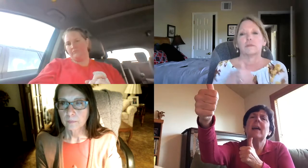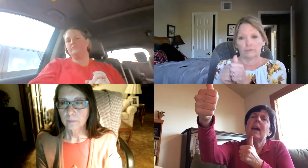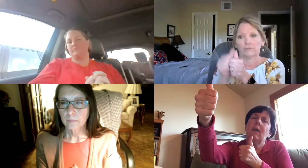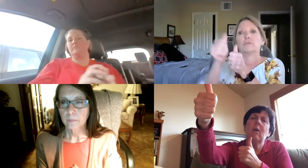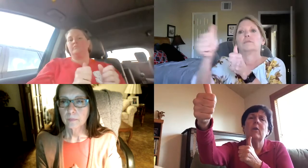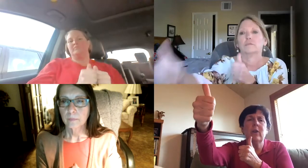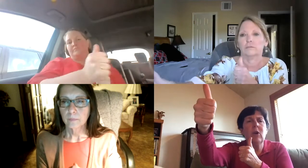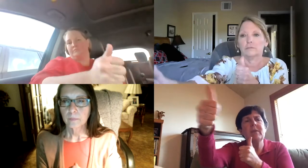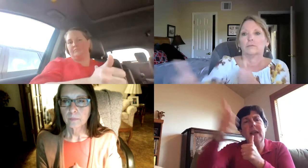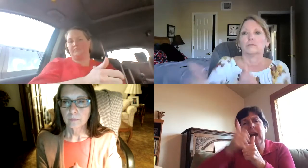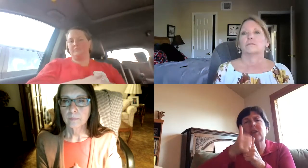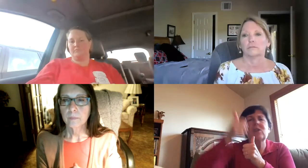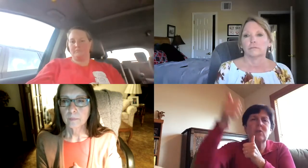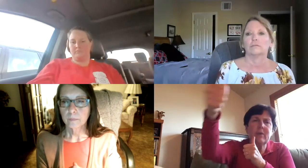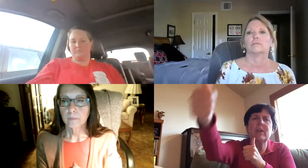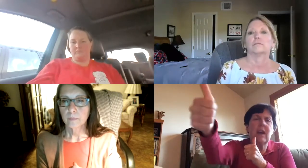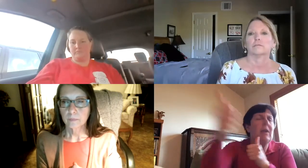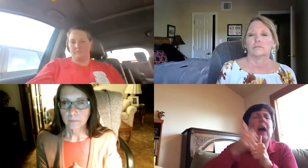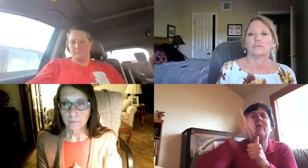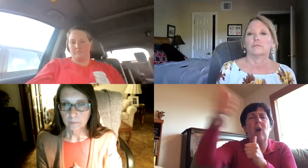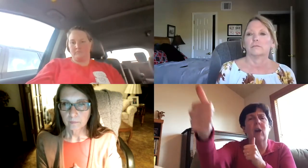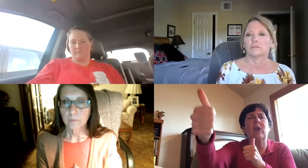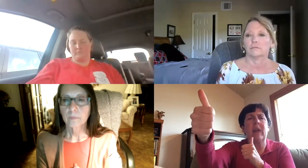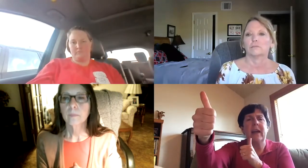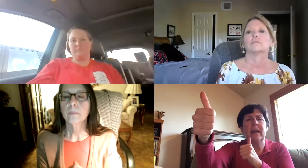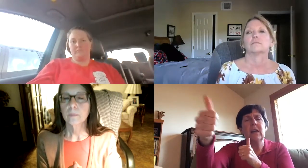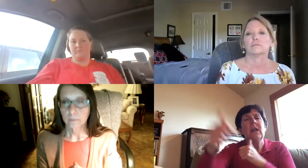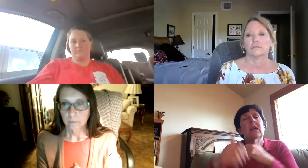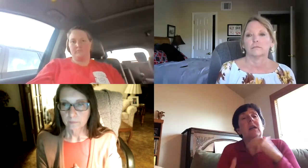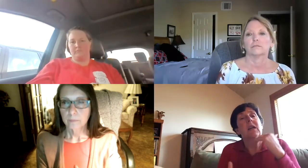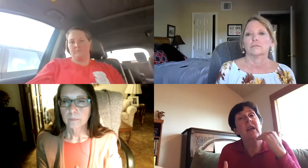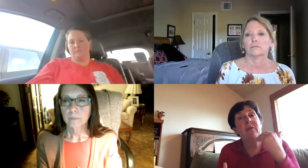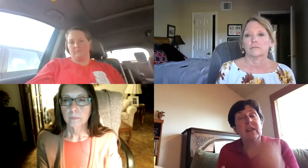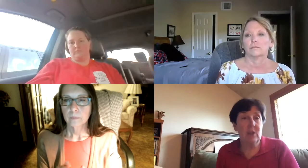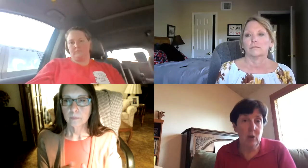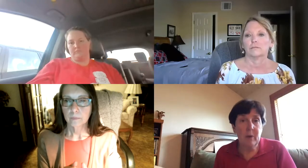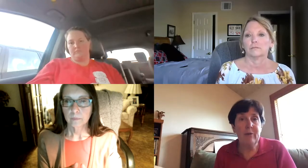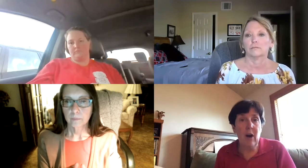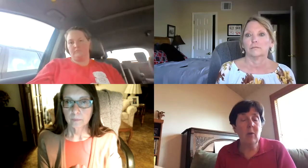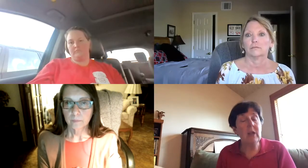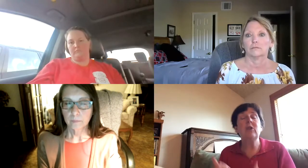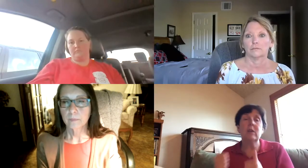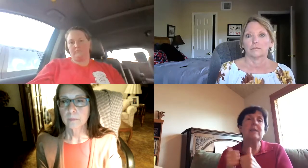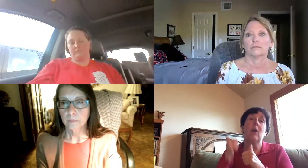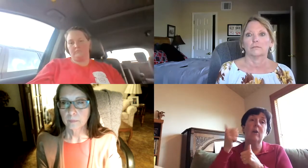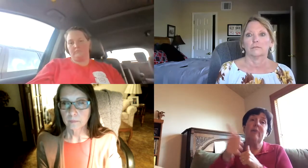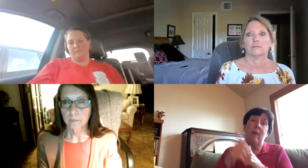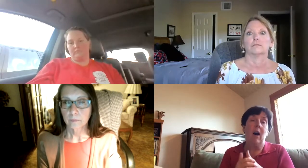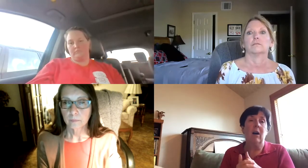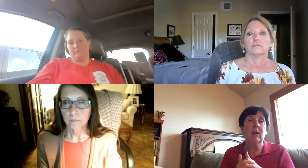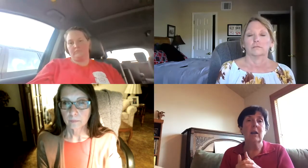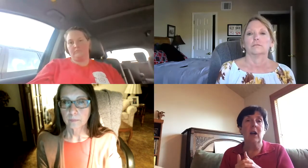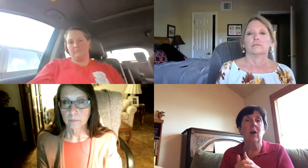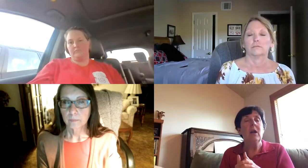let's say, oh, your hometown and the school for the deaf, how far are they? If it's super far, you know, you could say, oh, it's